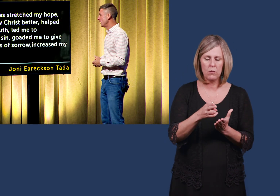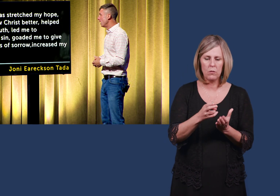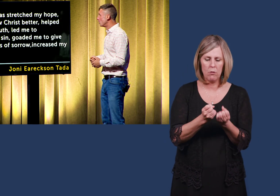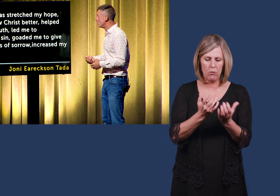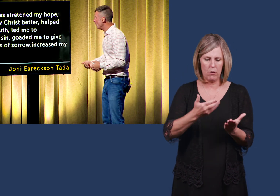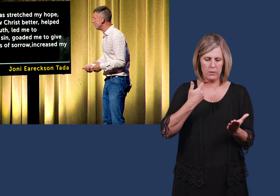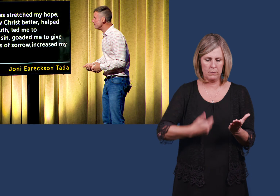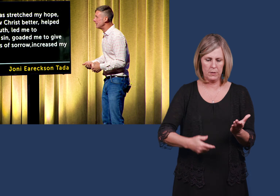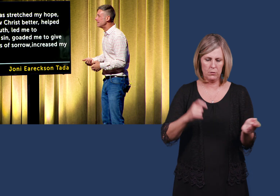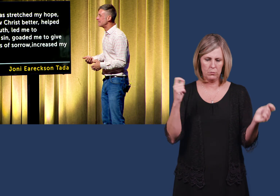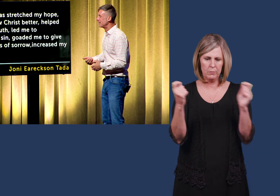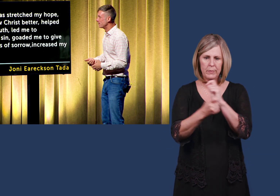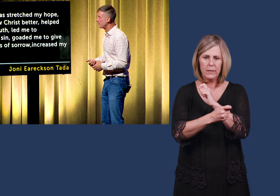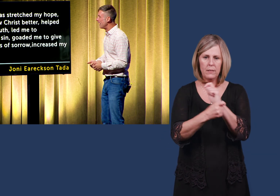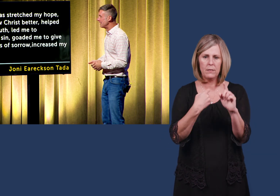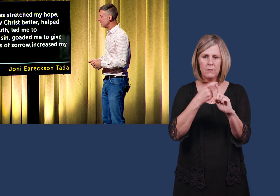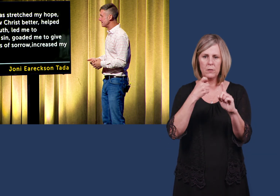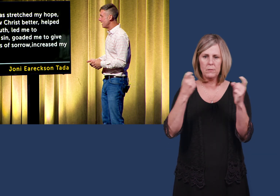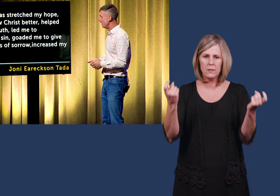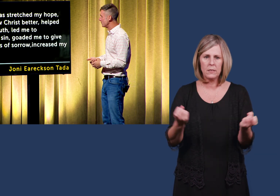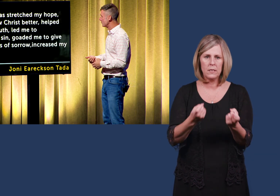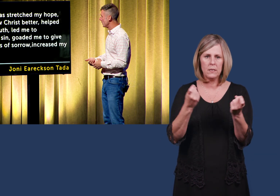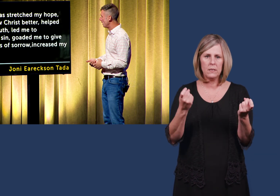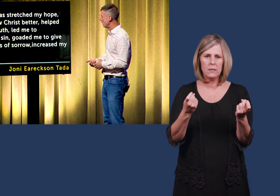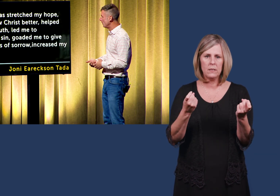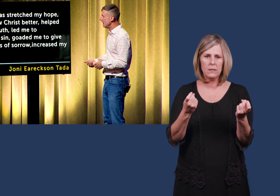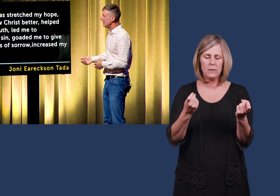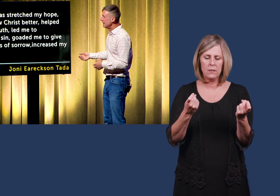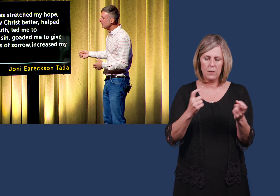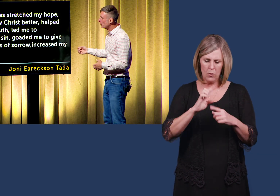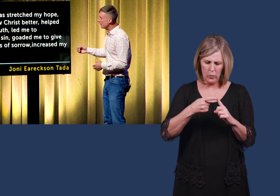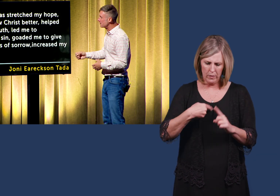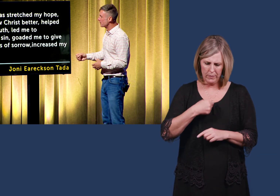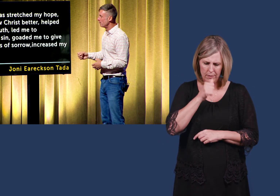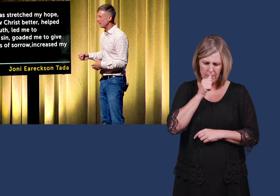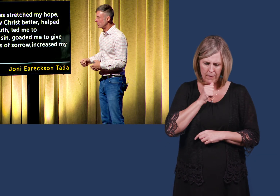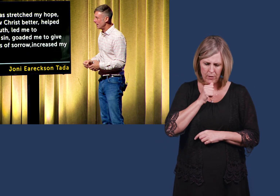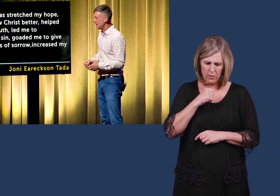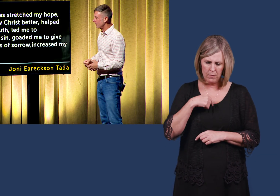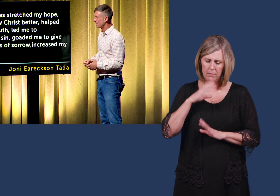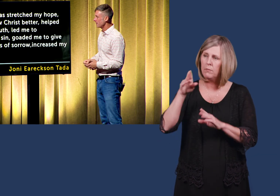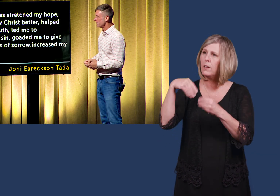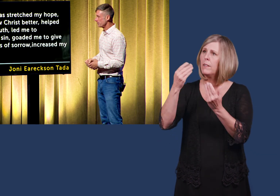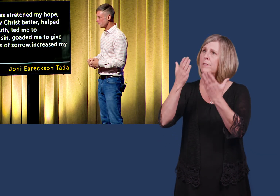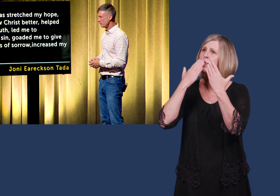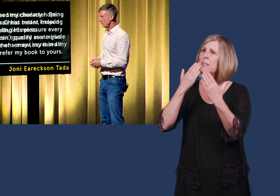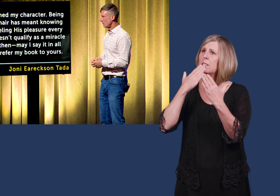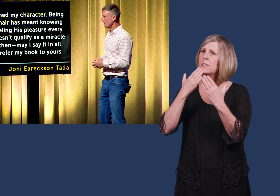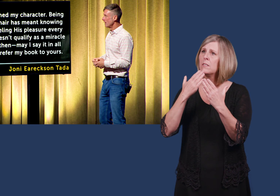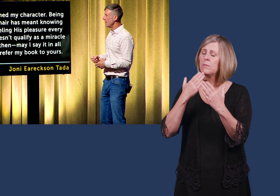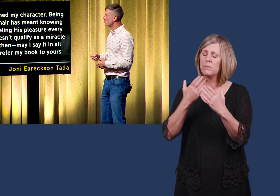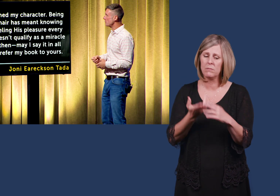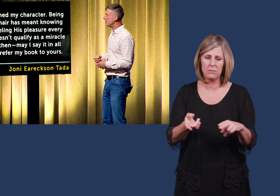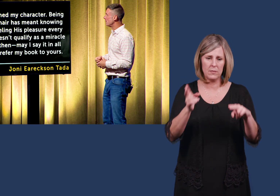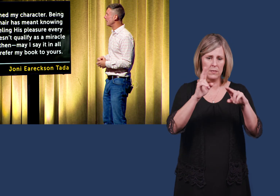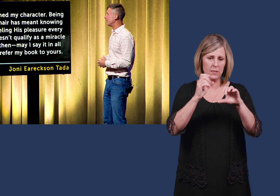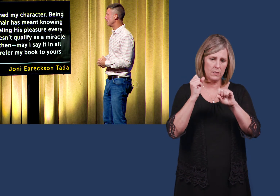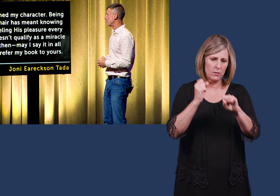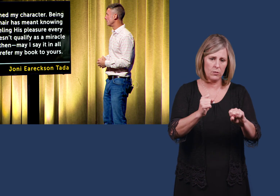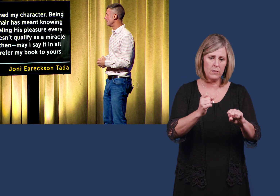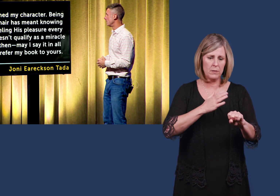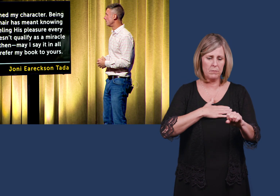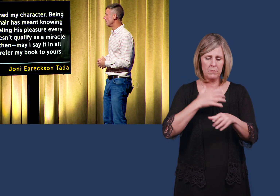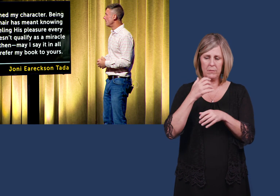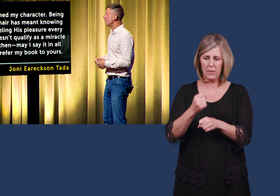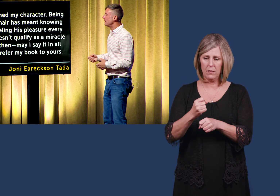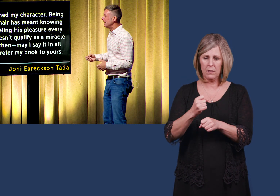sin, goaded me to give thanks in times of sorrow, increased my faith, and strengthened my